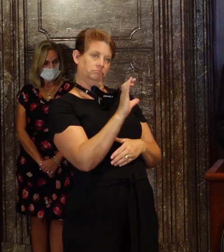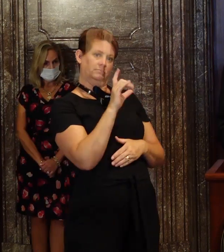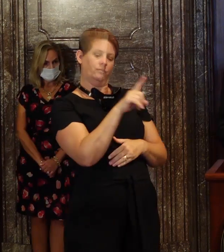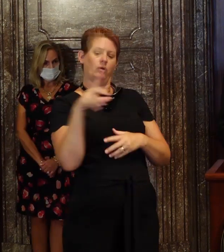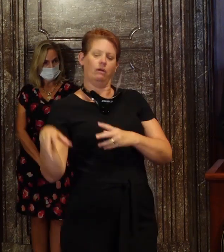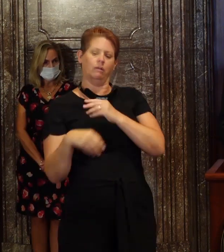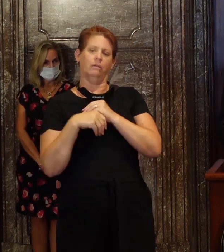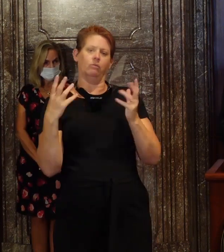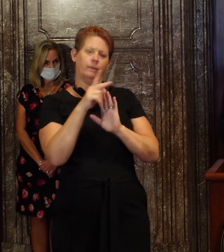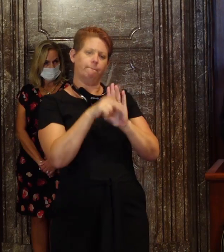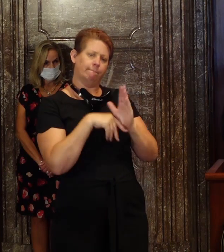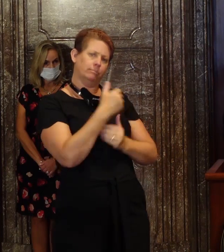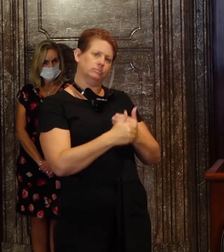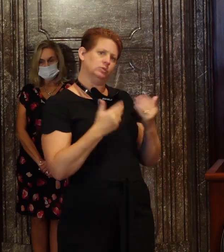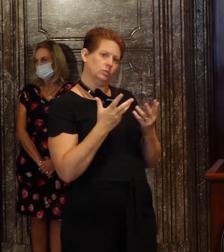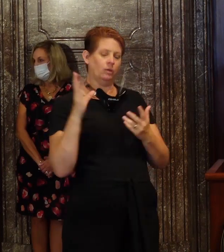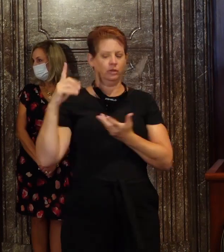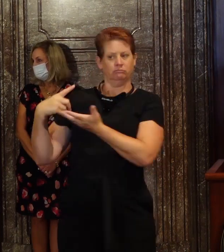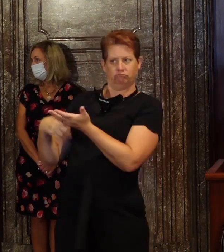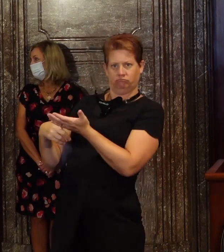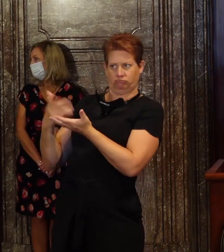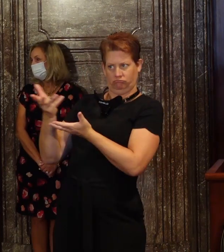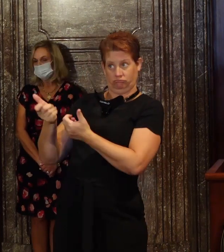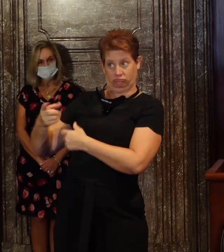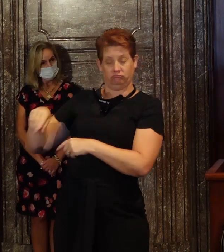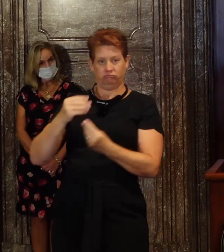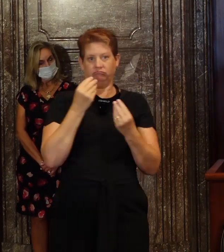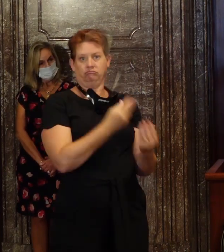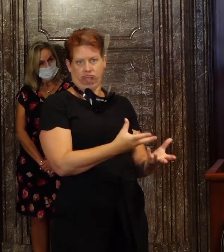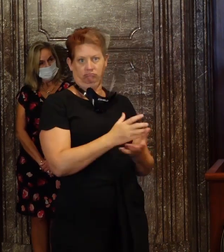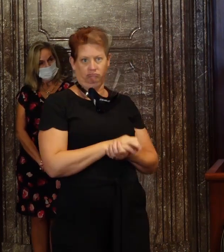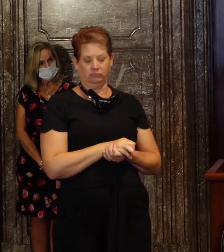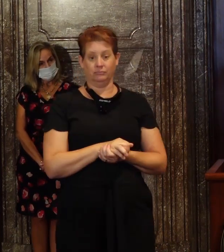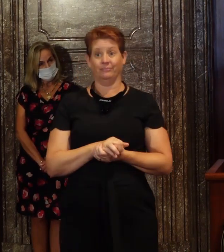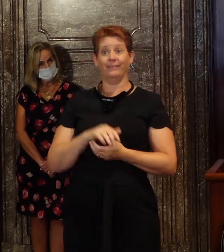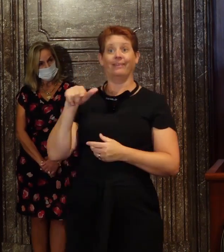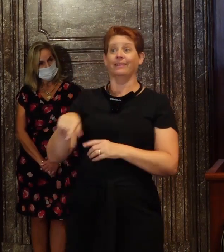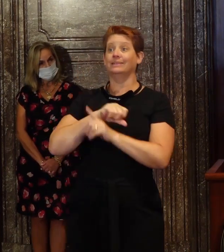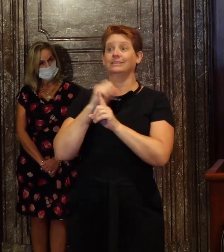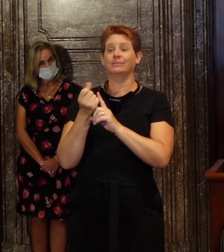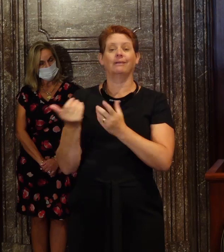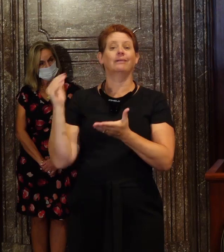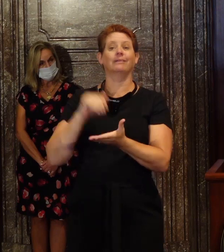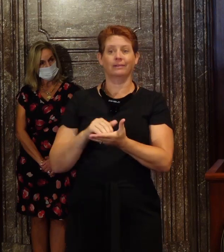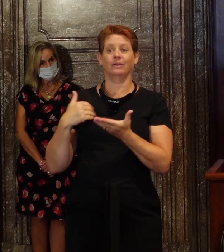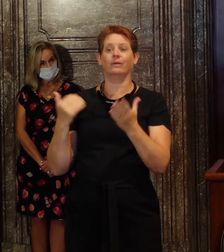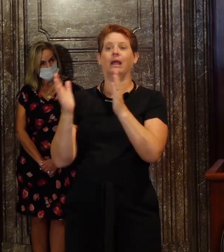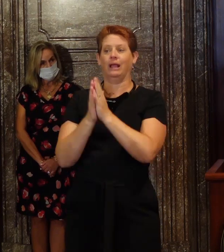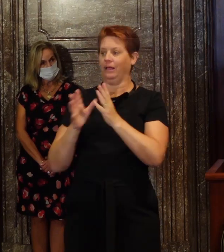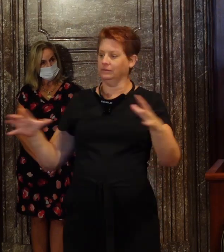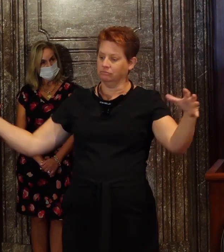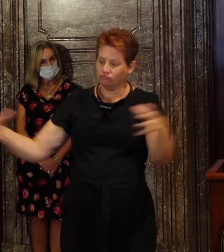or procedures. So this is another situation where we have everyone involved to see that we're doing